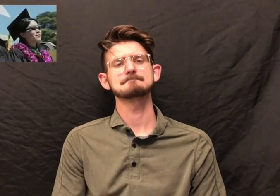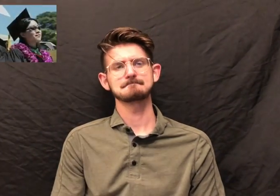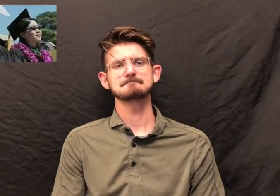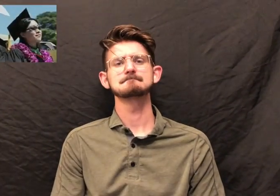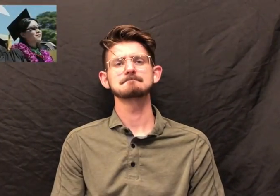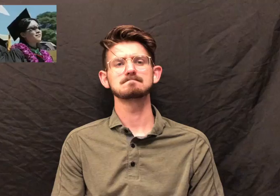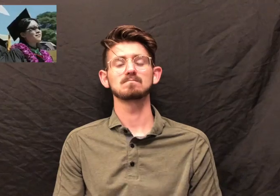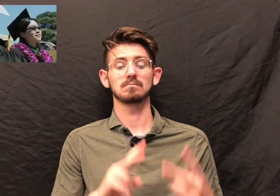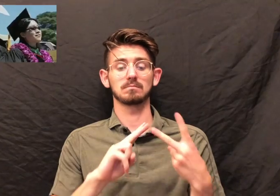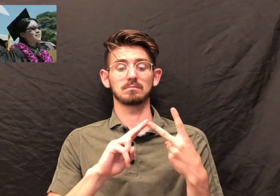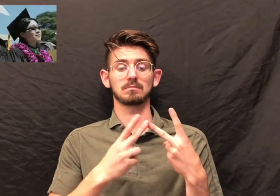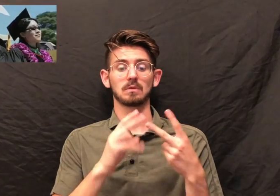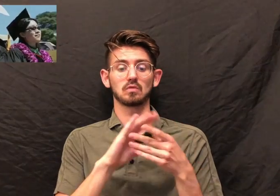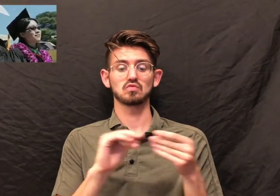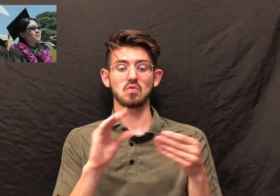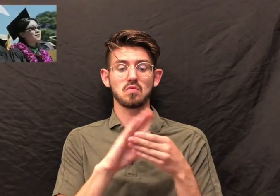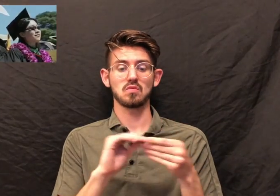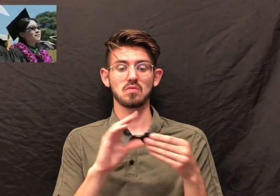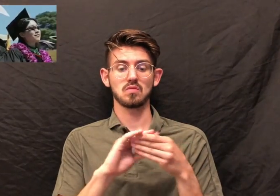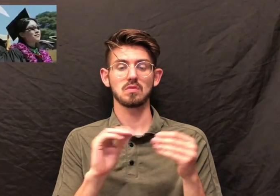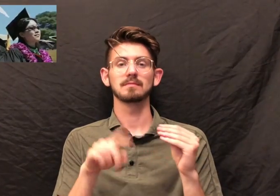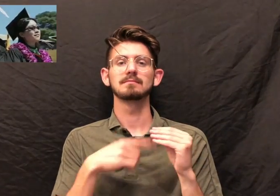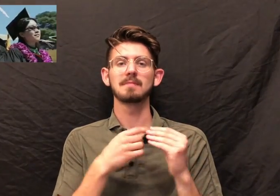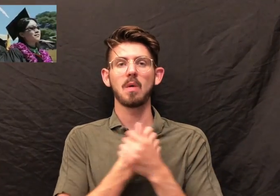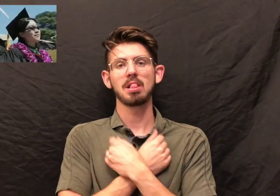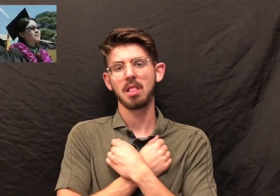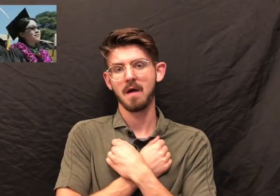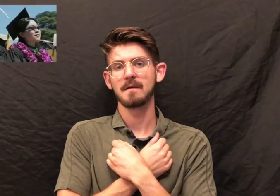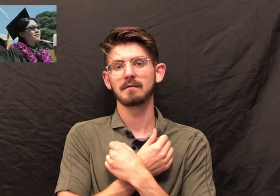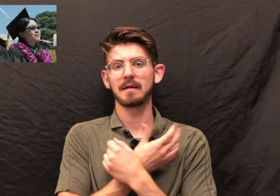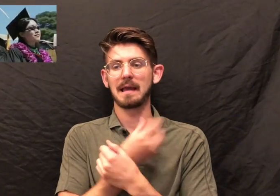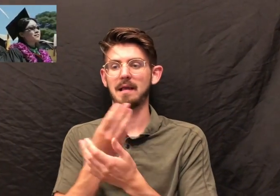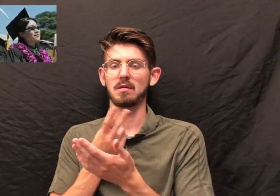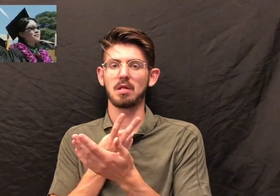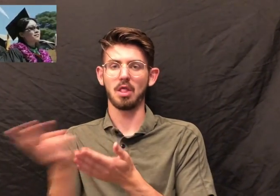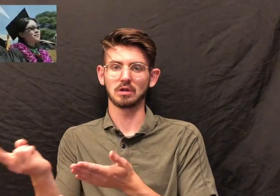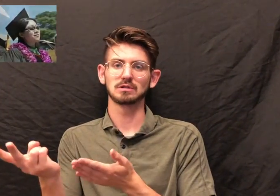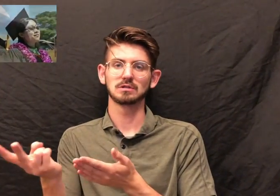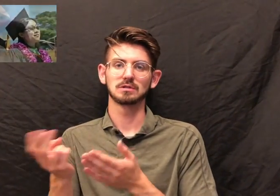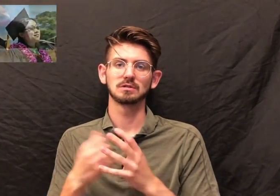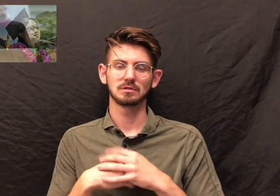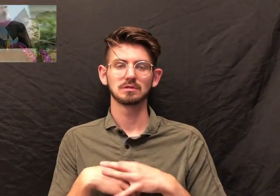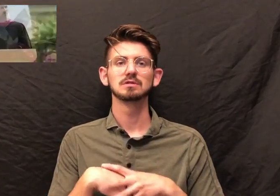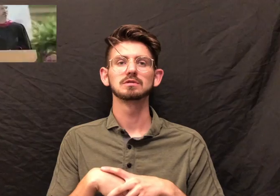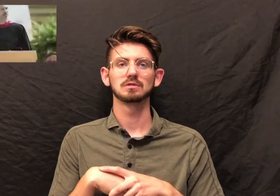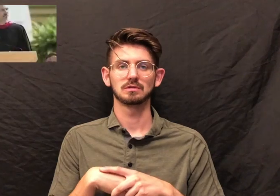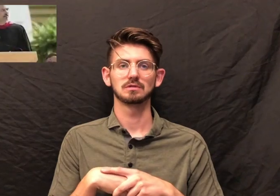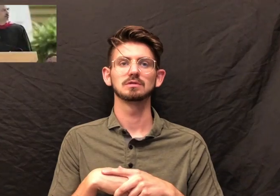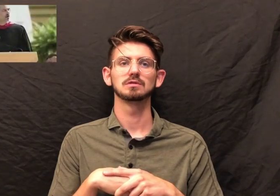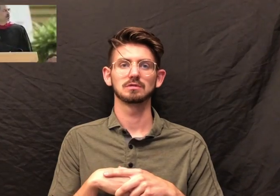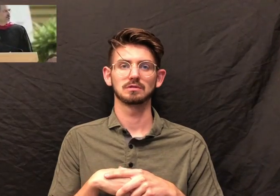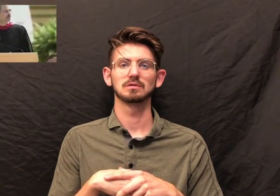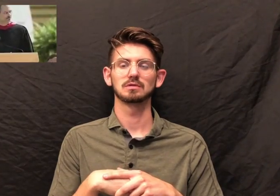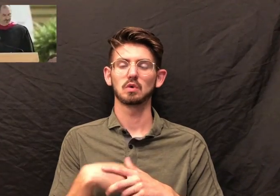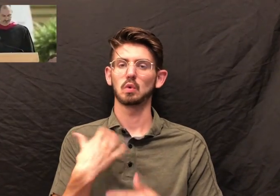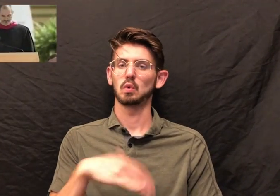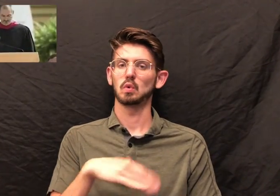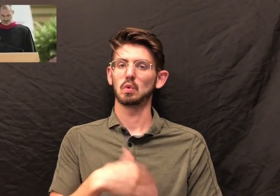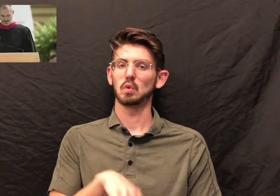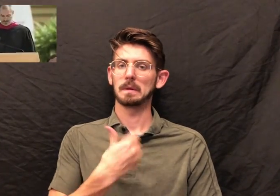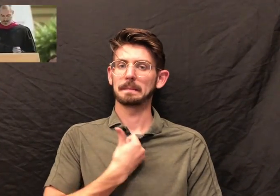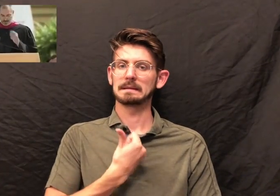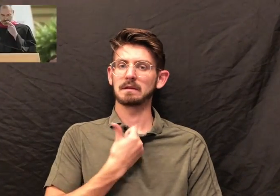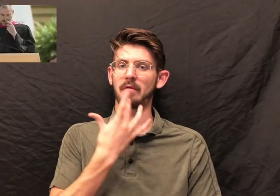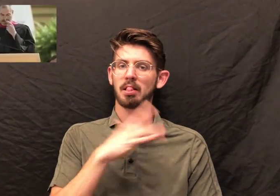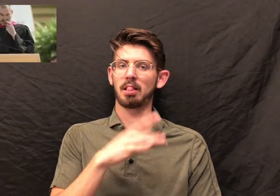My second story is about love and loss. I was lucky. I found what I loved to